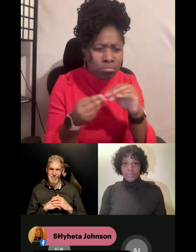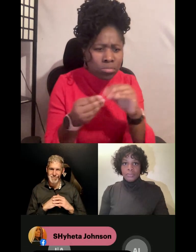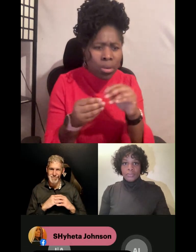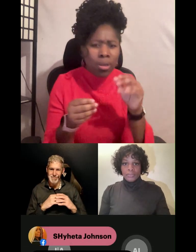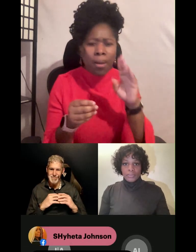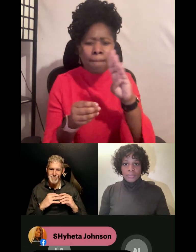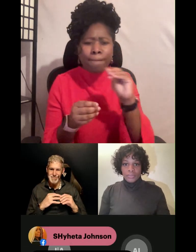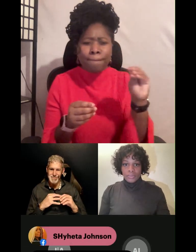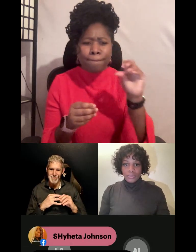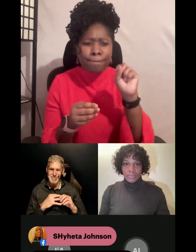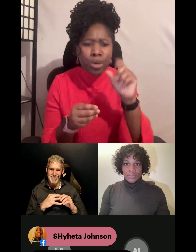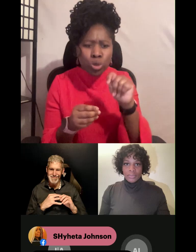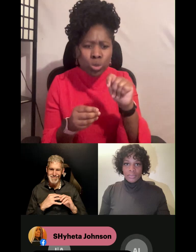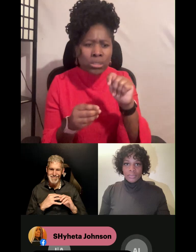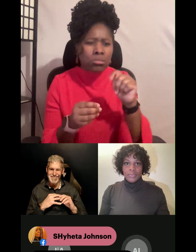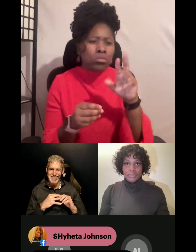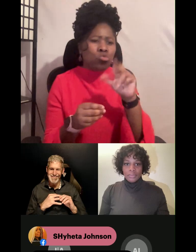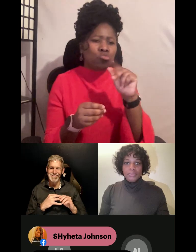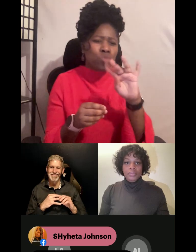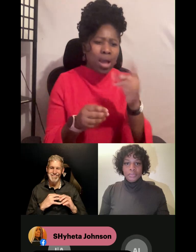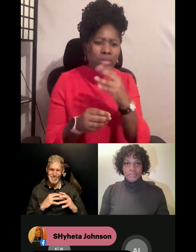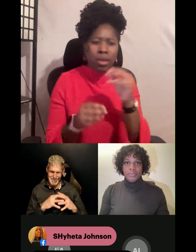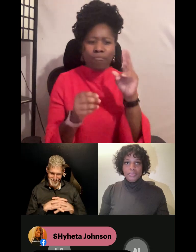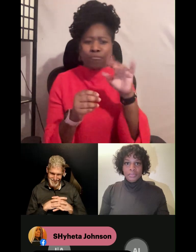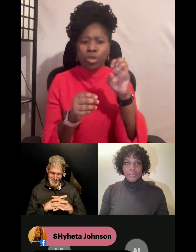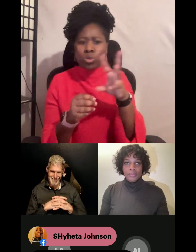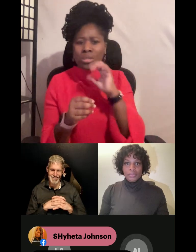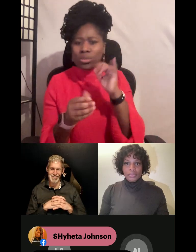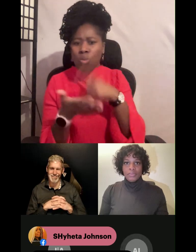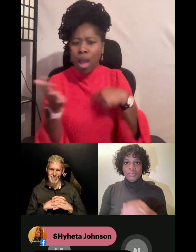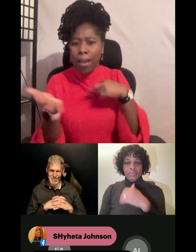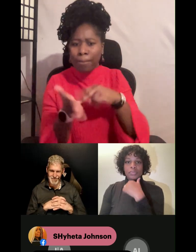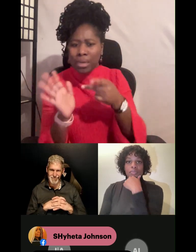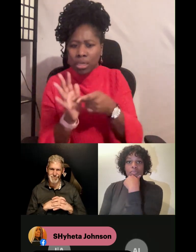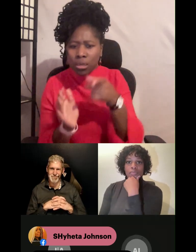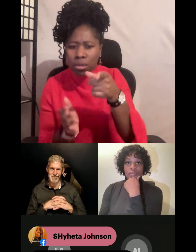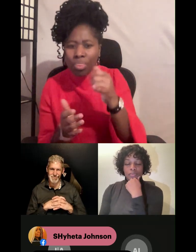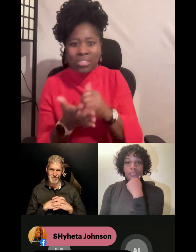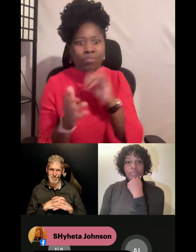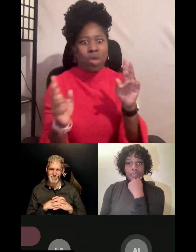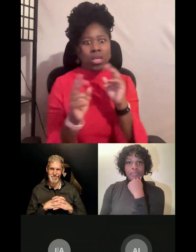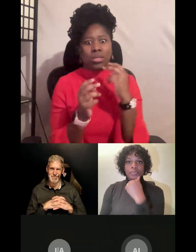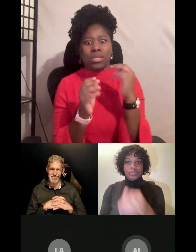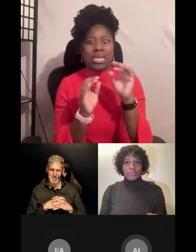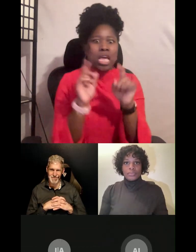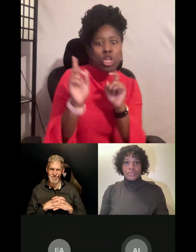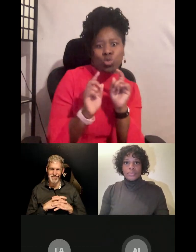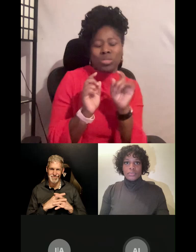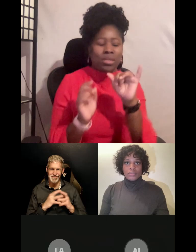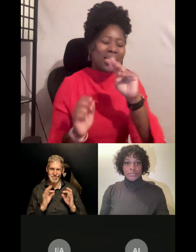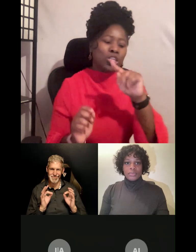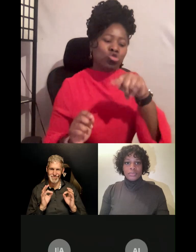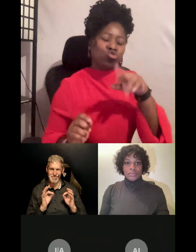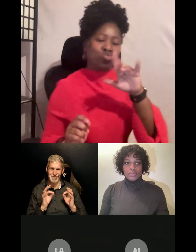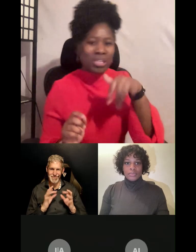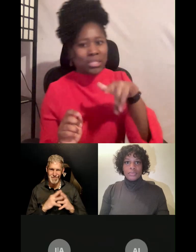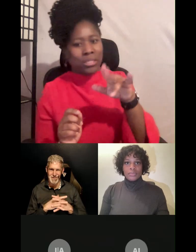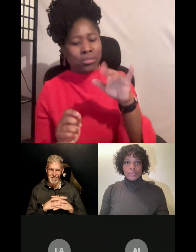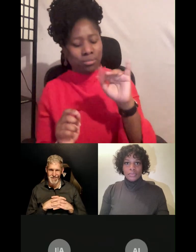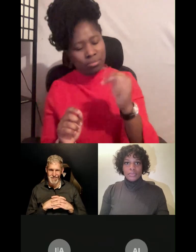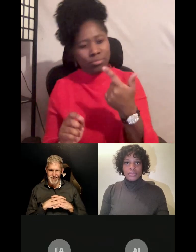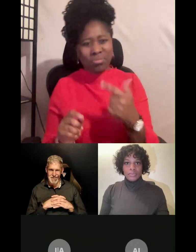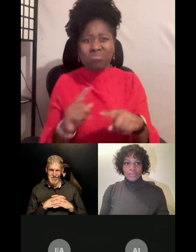great conversation, and I couldn't agree more. Shaita Johnson said, it's very